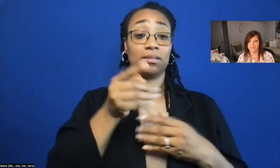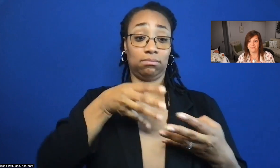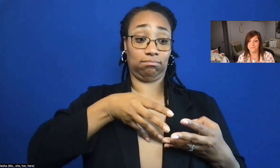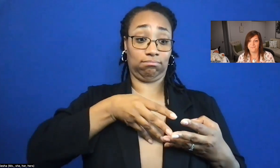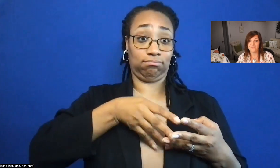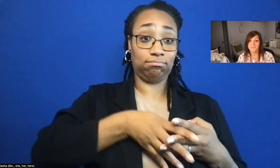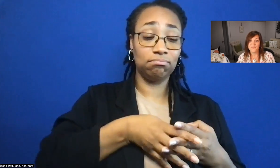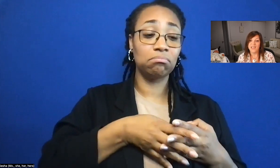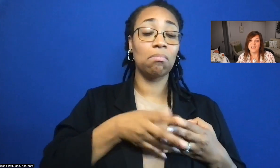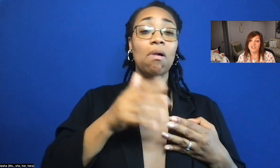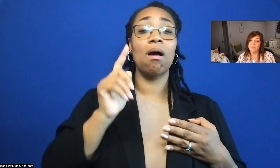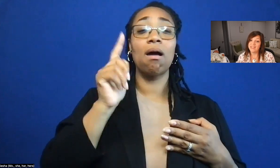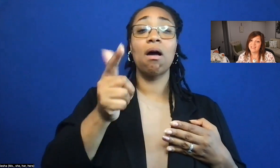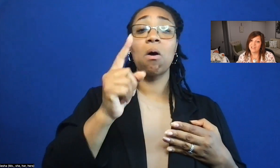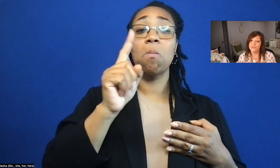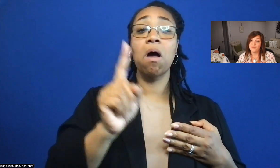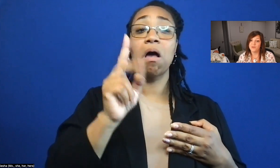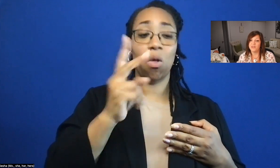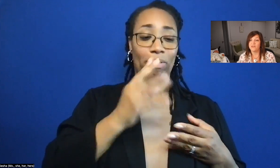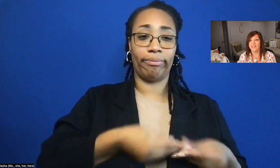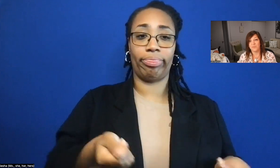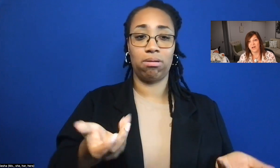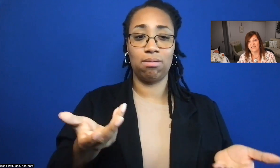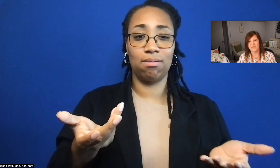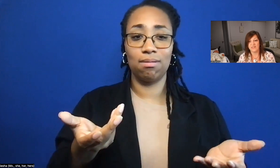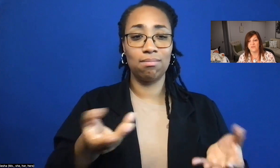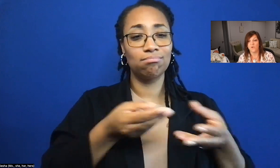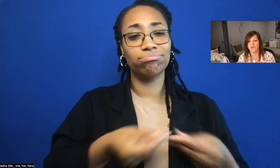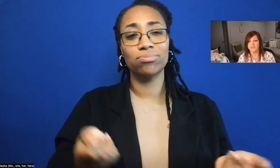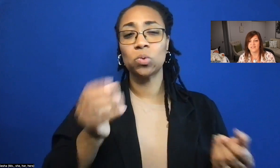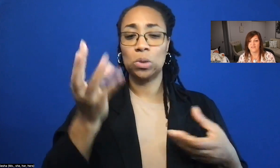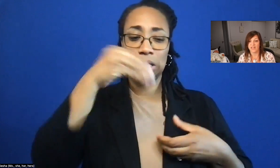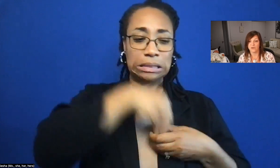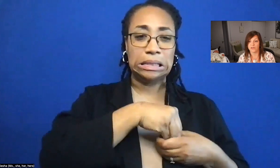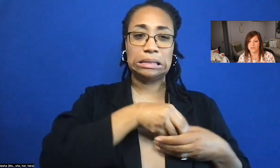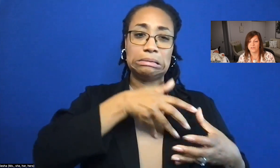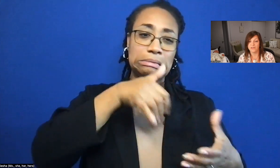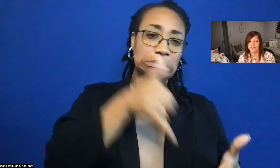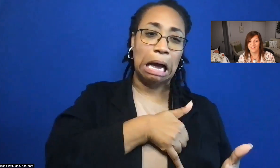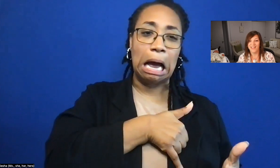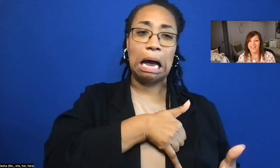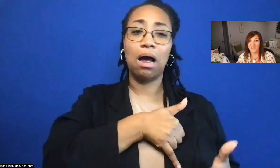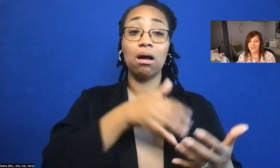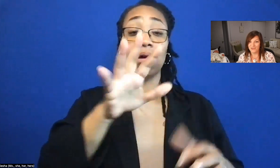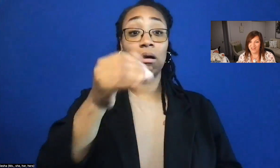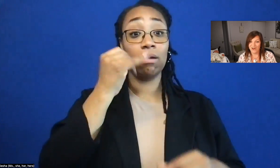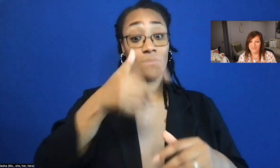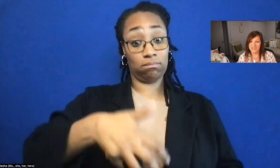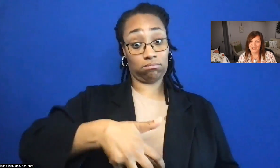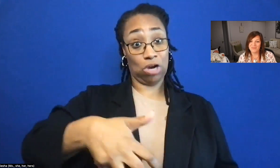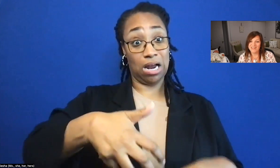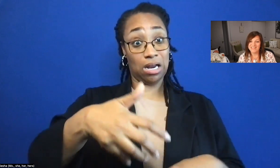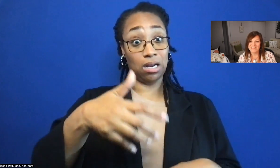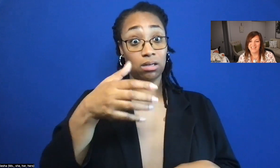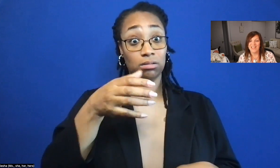ingestion. It should be cleared from your milk in approximately 4 to 7 hours. If you drank coffee